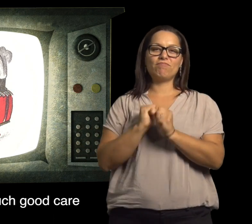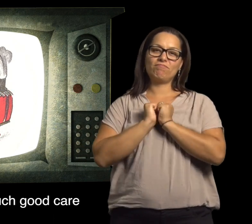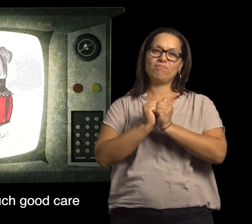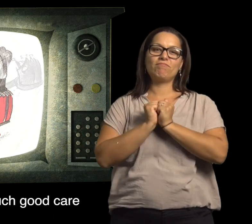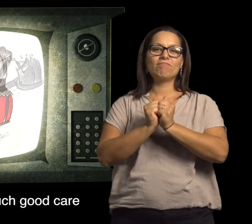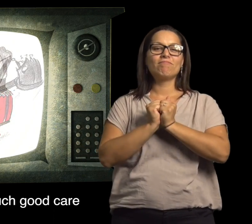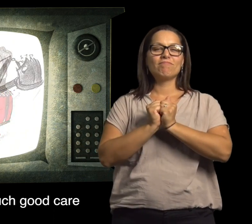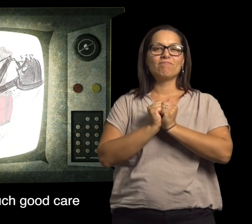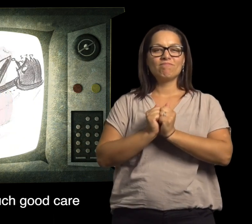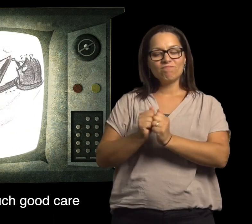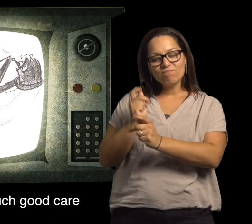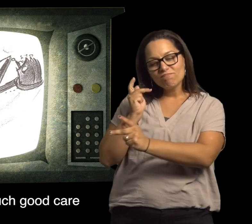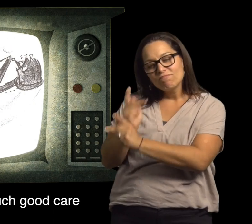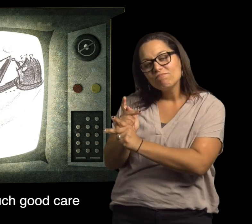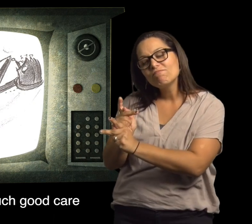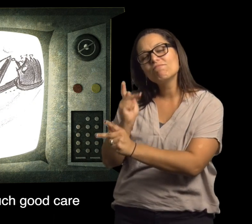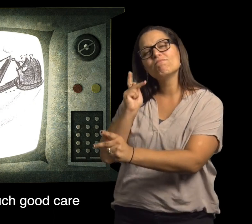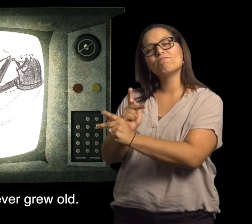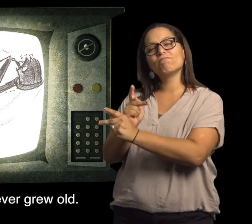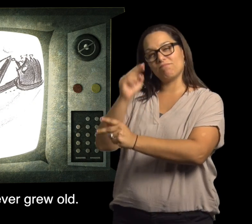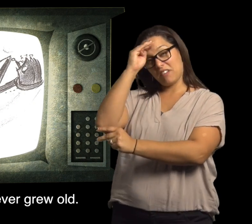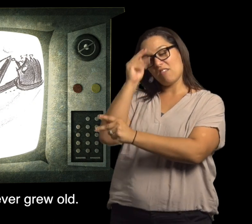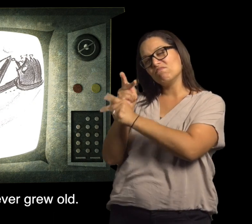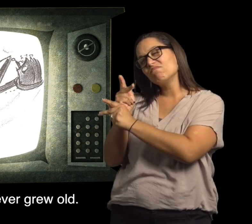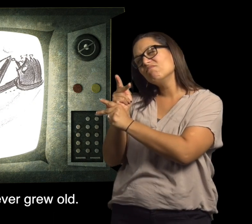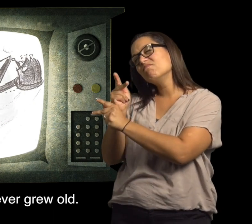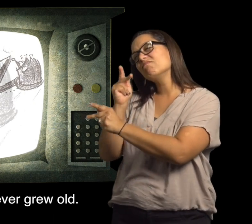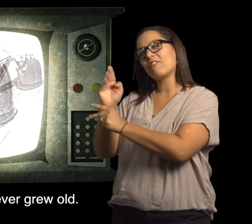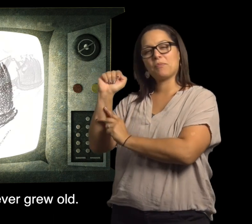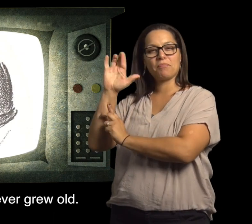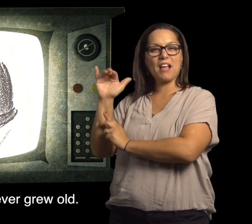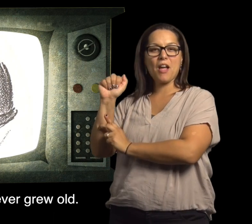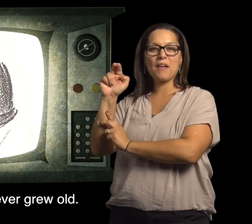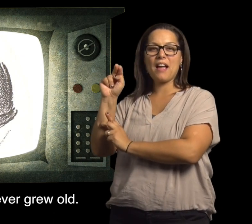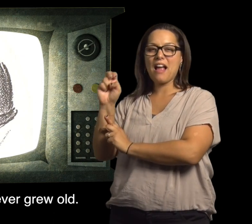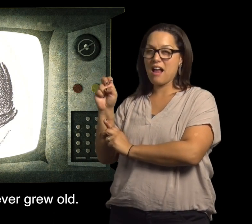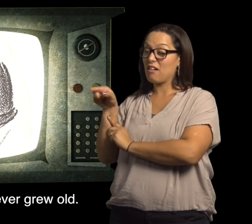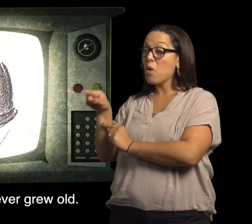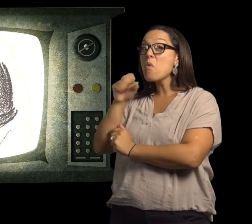Mike Mulligan took such good care of Mary Ann, she never grew old.